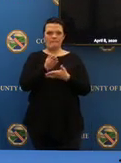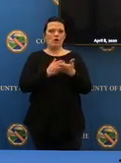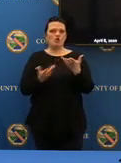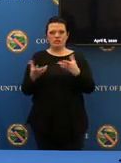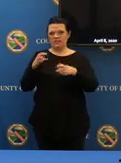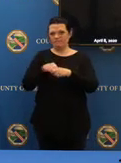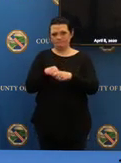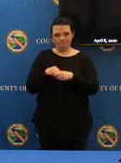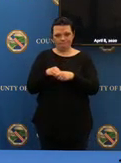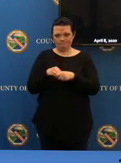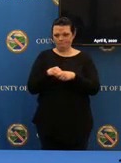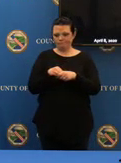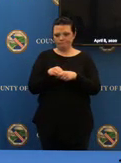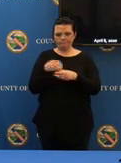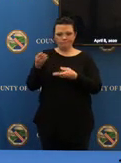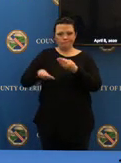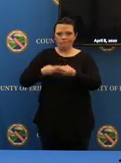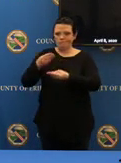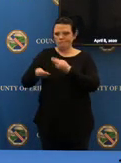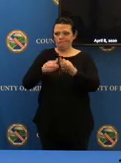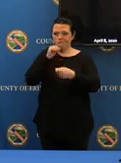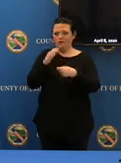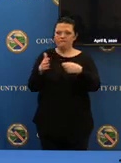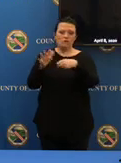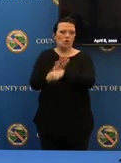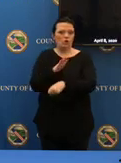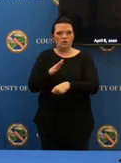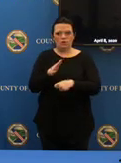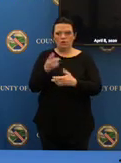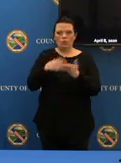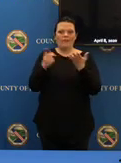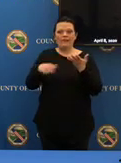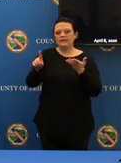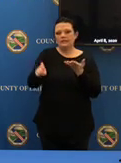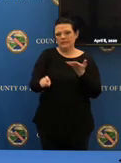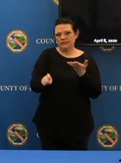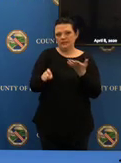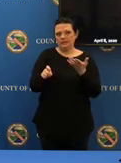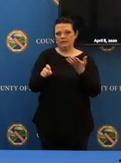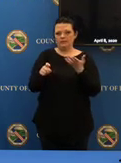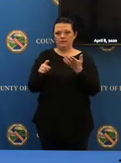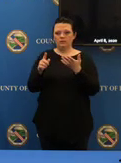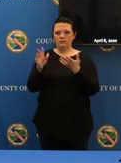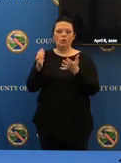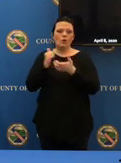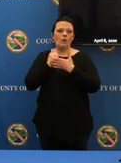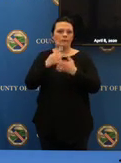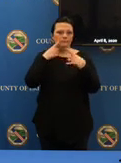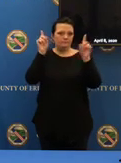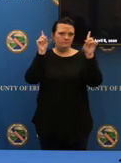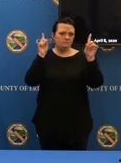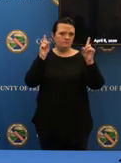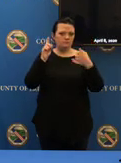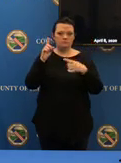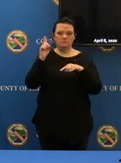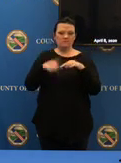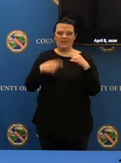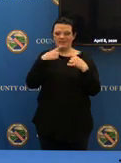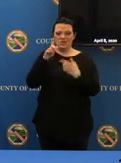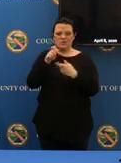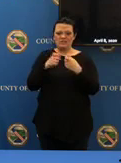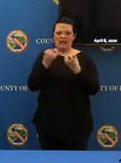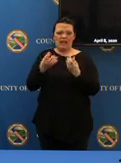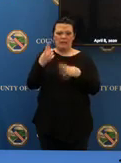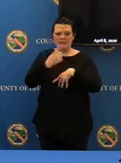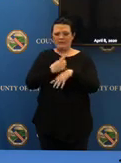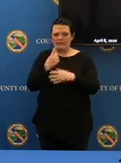in transactions right now, not fully engaged, but what they need so that they can succeed. I can't give you an exact how many days they're going to